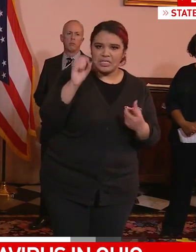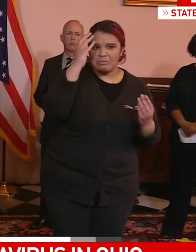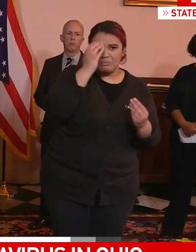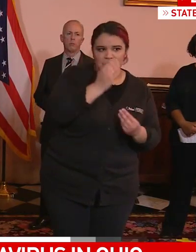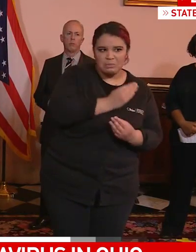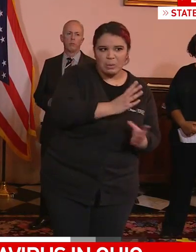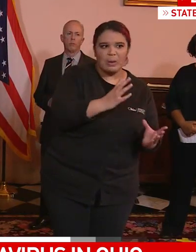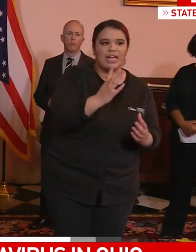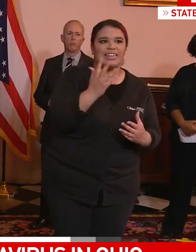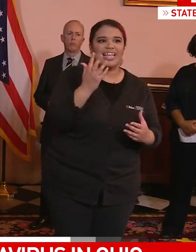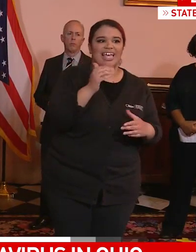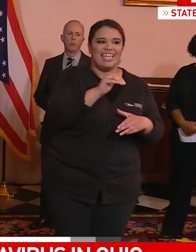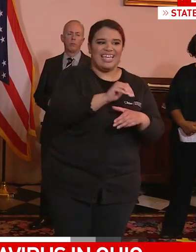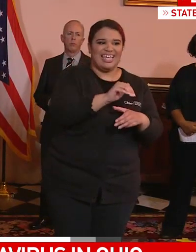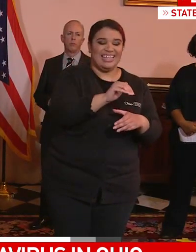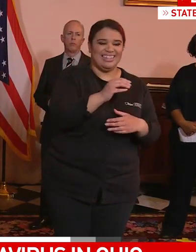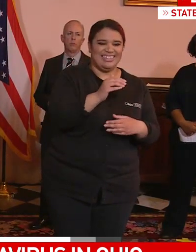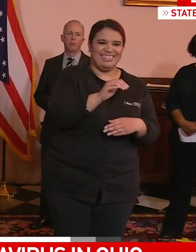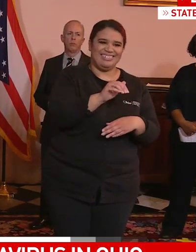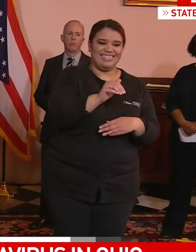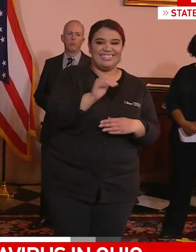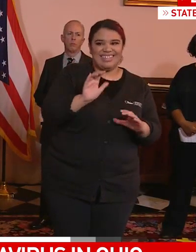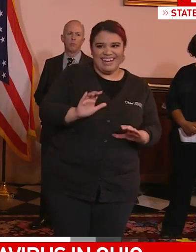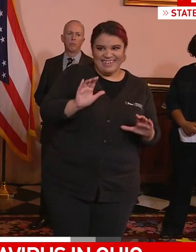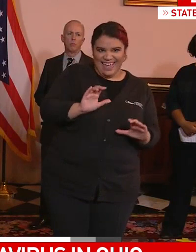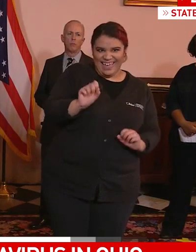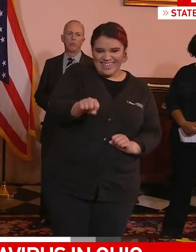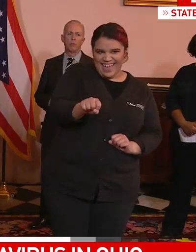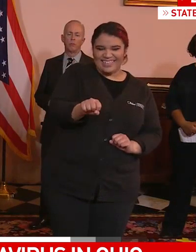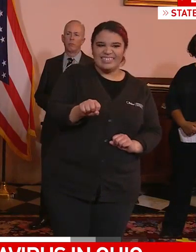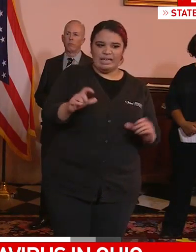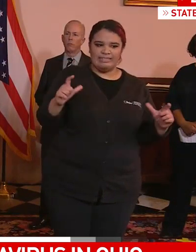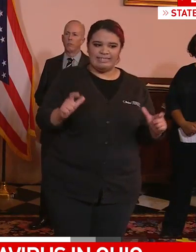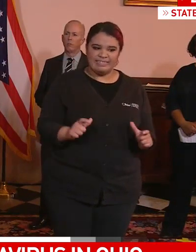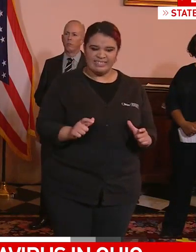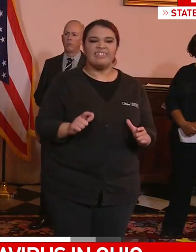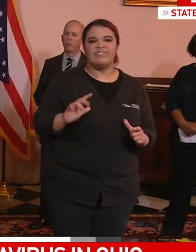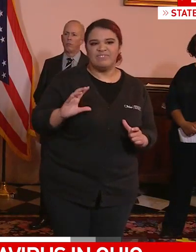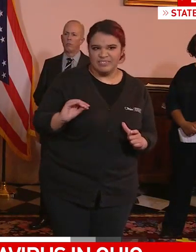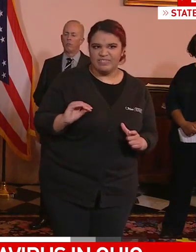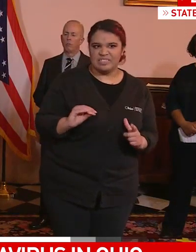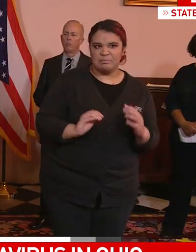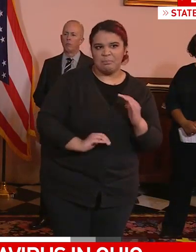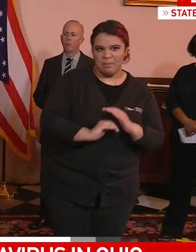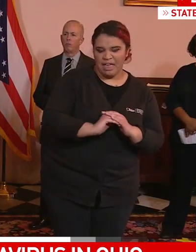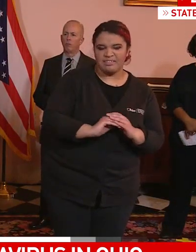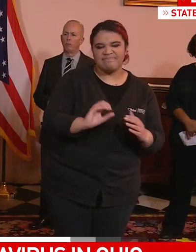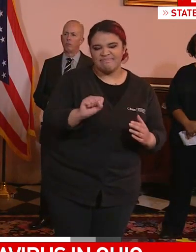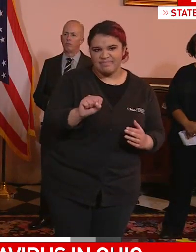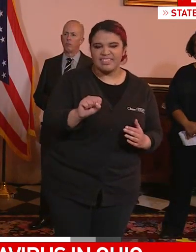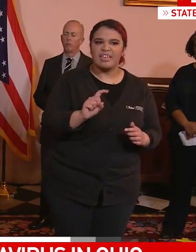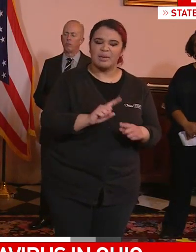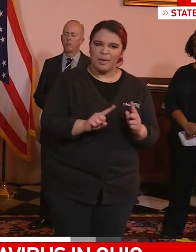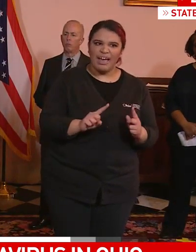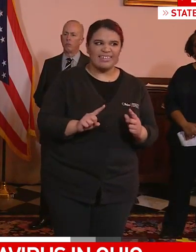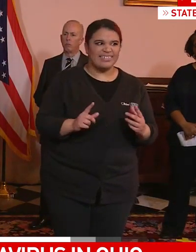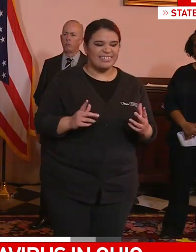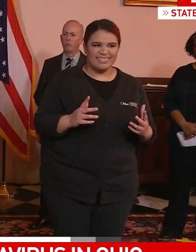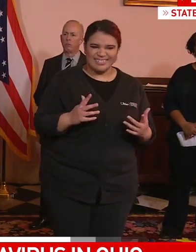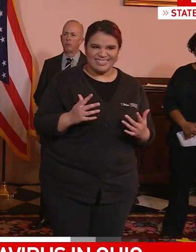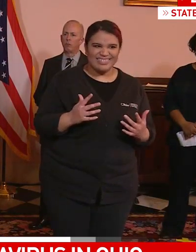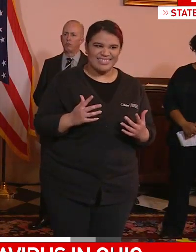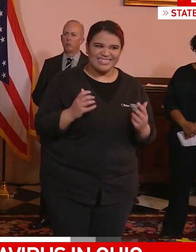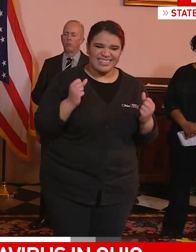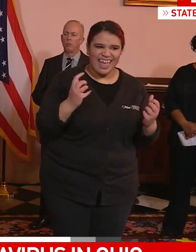looked at it. That's important. But the other thing that, when we started talking to Frank LaRose,